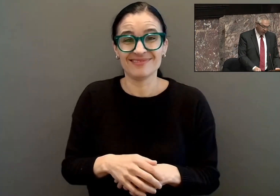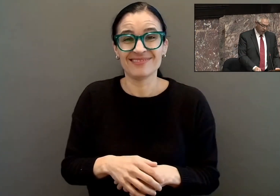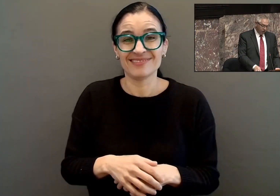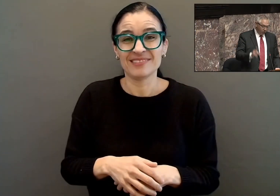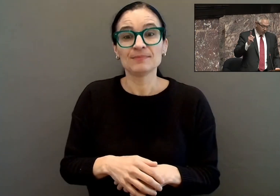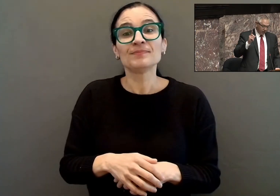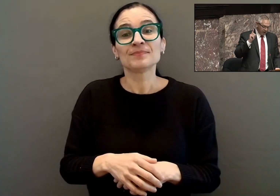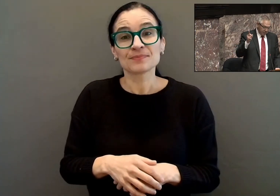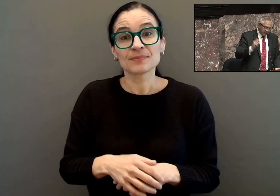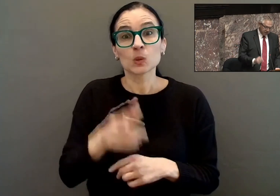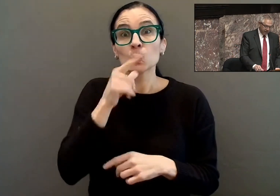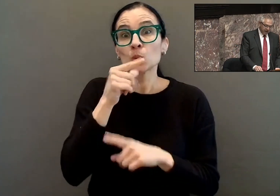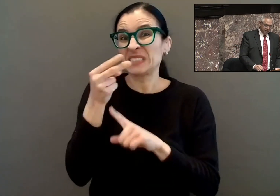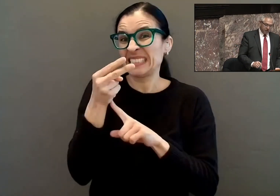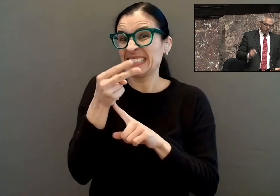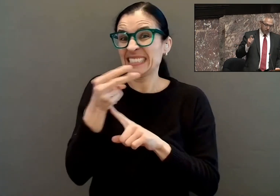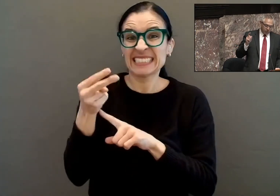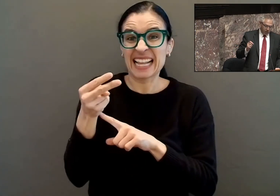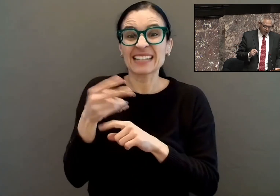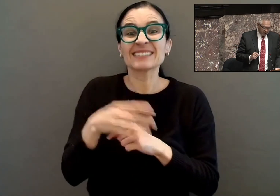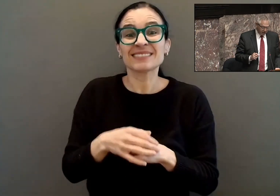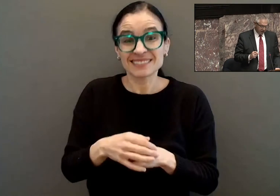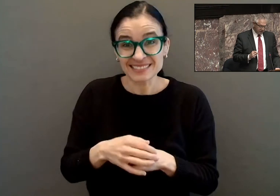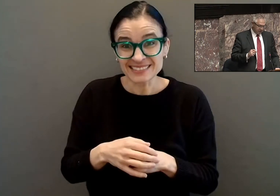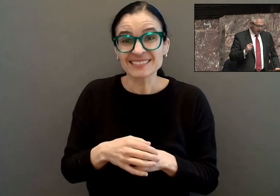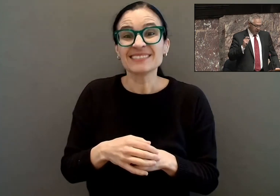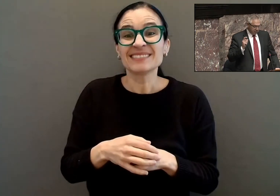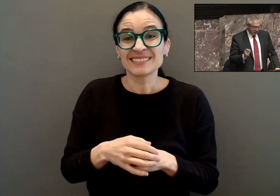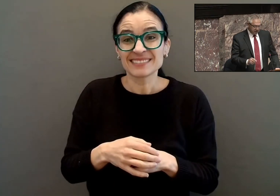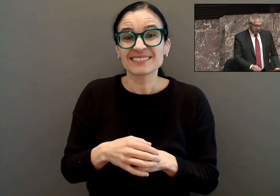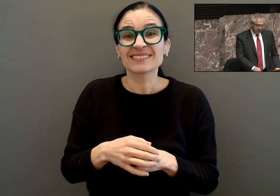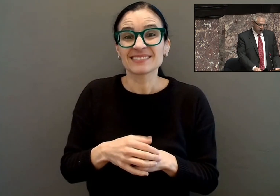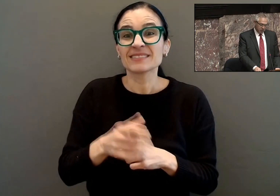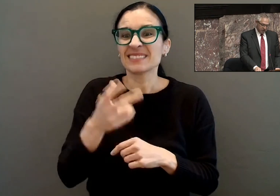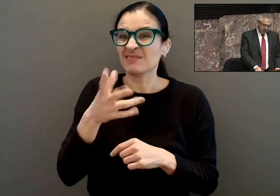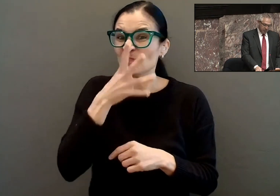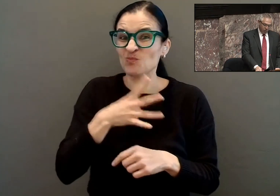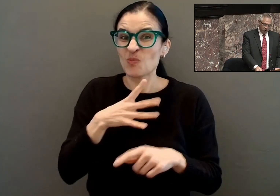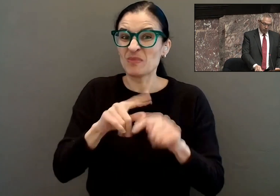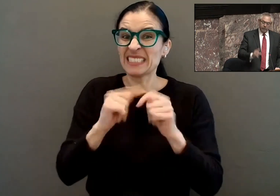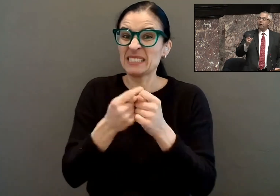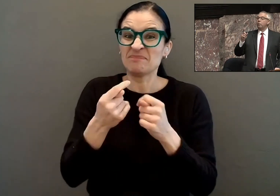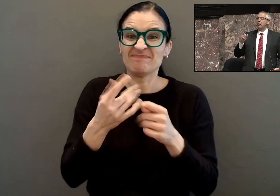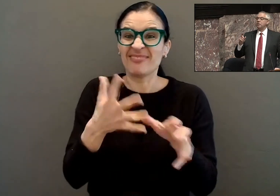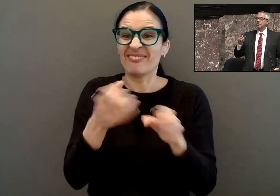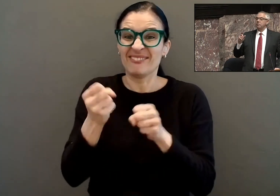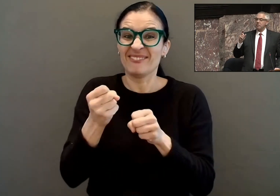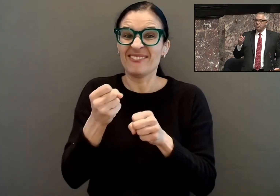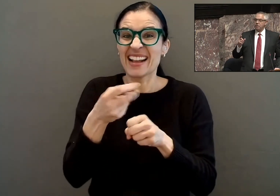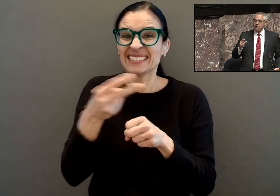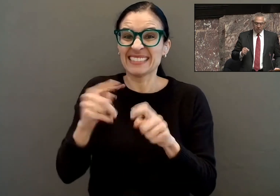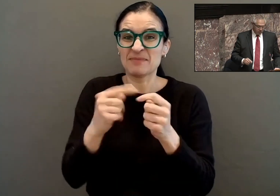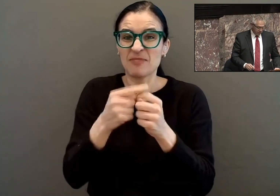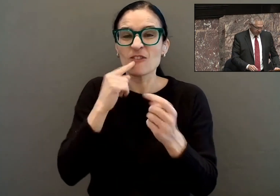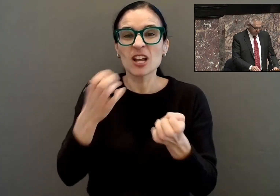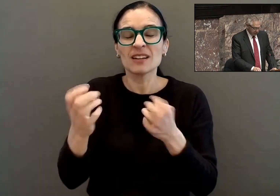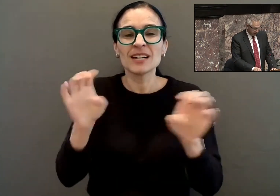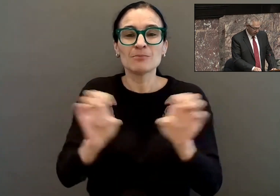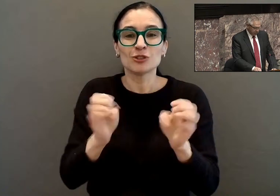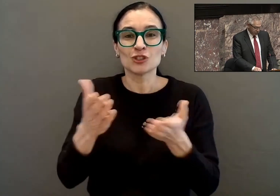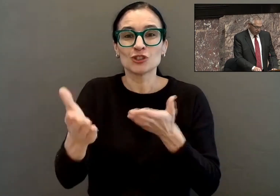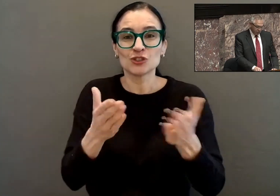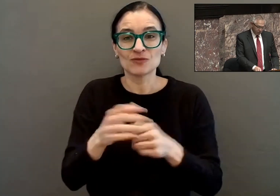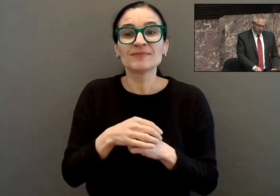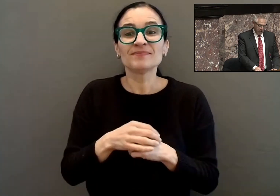Second, Fire in the Hole. Men's fastest was the Rona Youngins. Men's second was T-Bowl. The real winners, Mr. Speaker, the residents